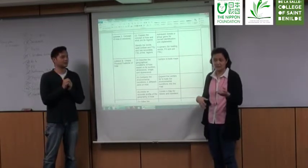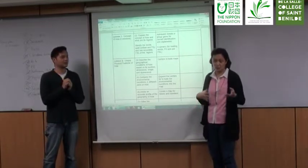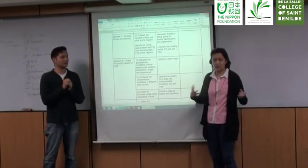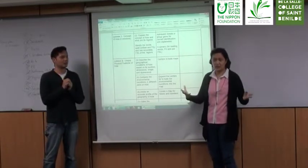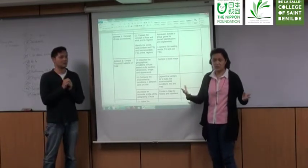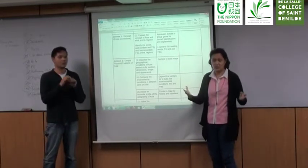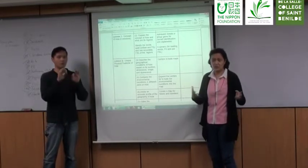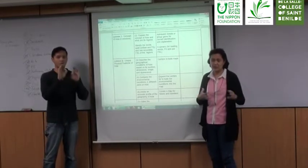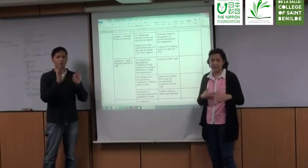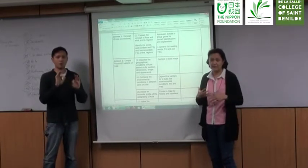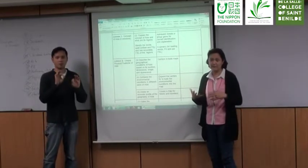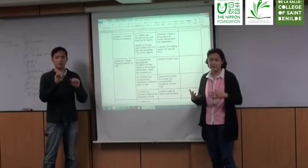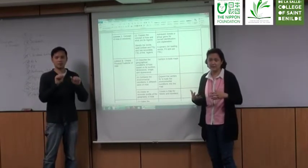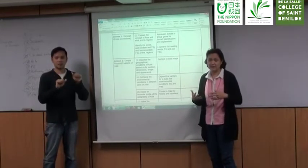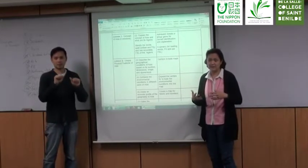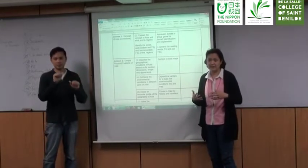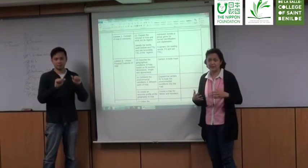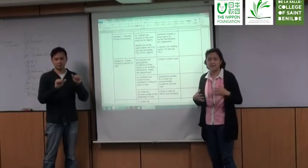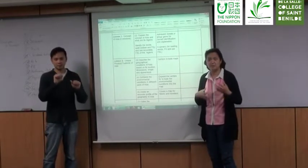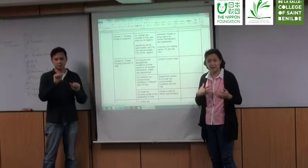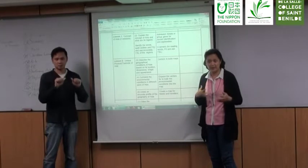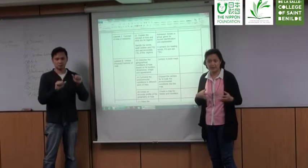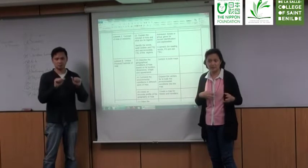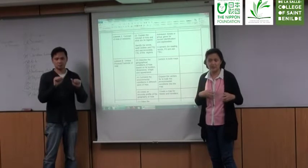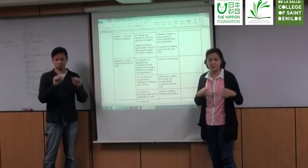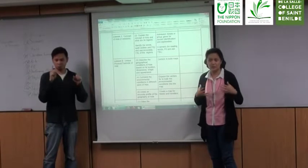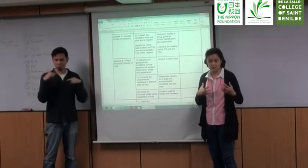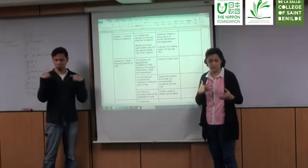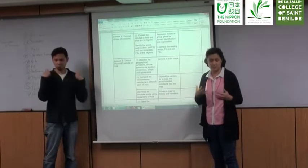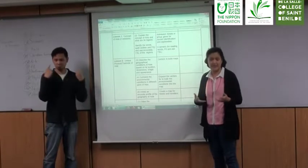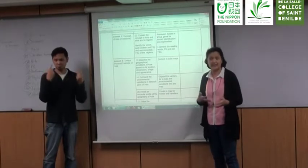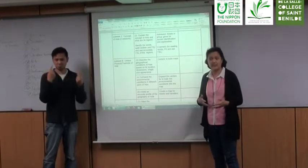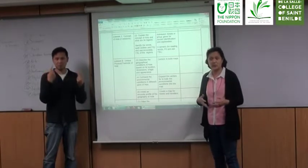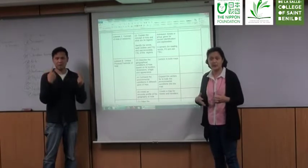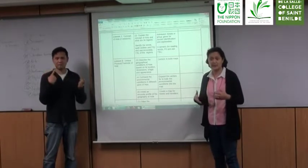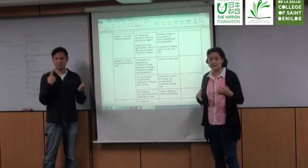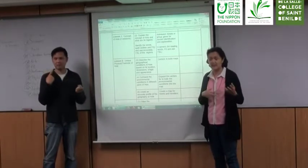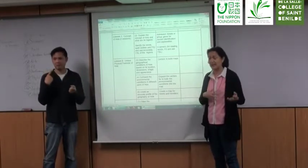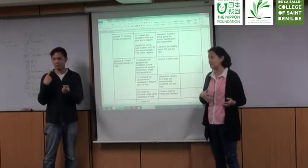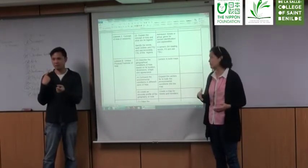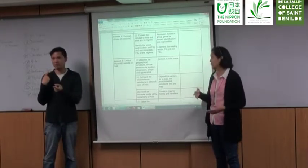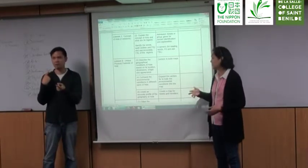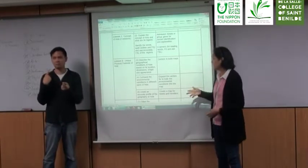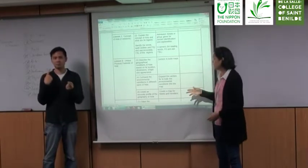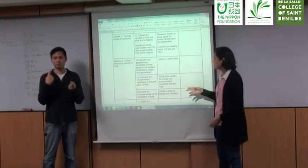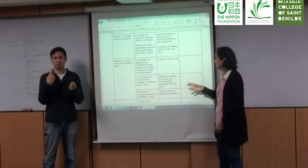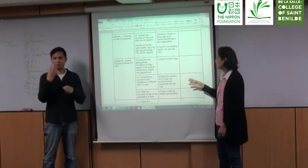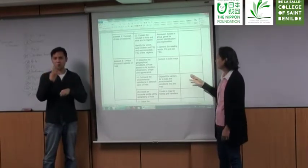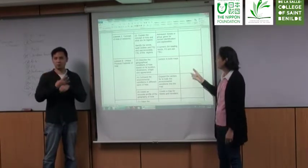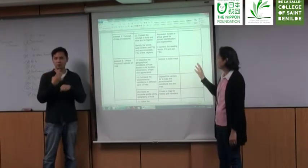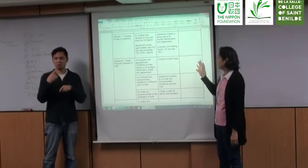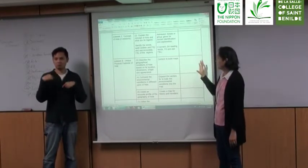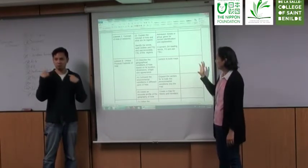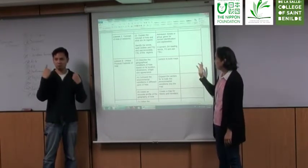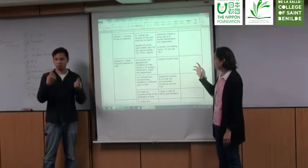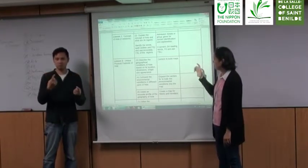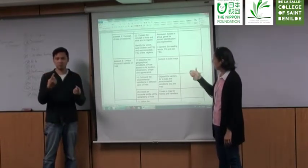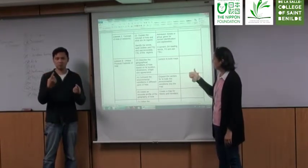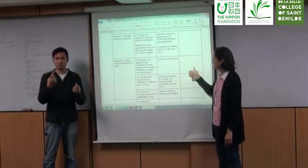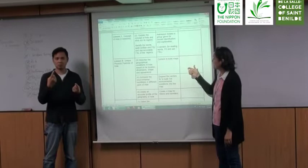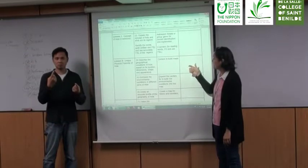typically what we have experienced, what was presented to us in the last 4 days,